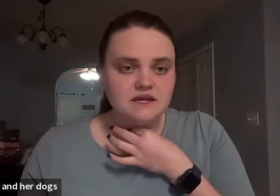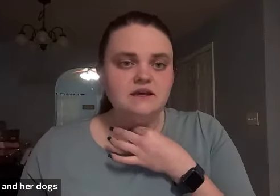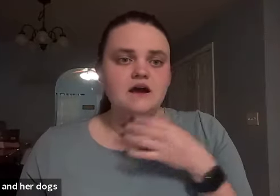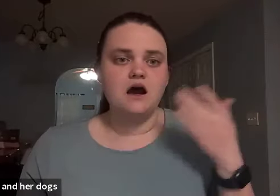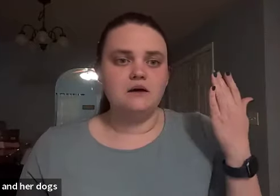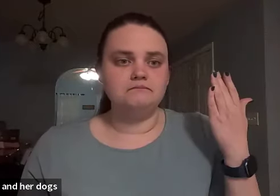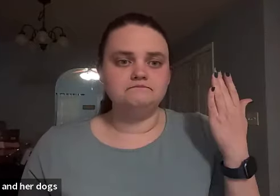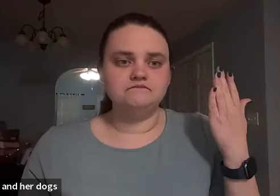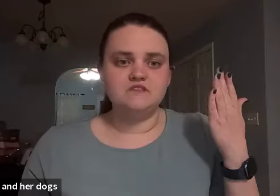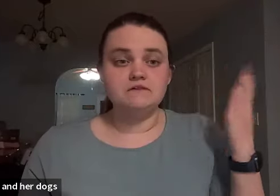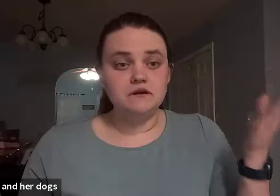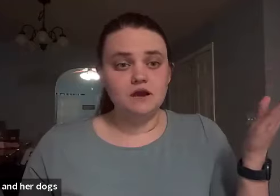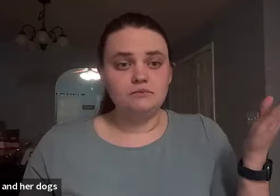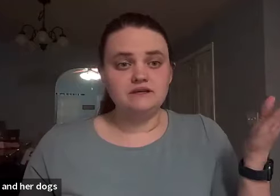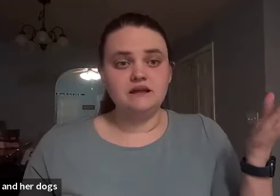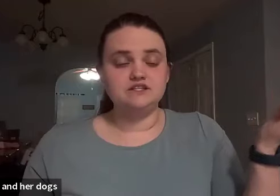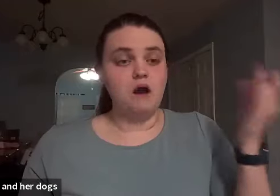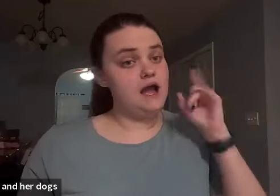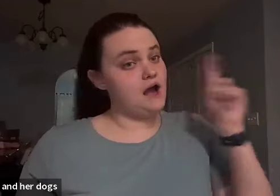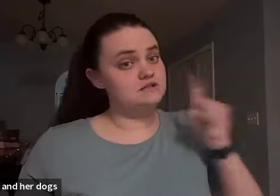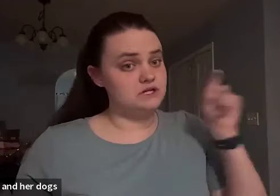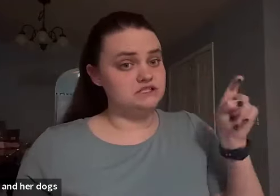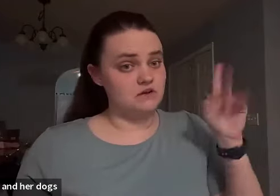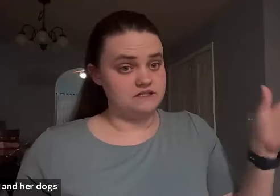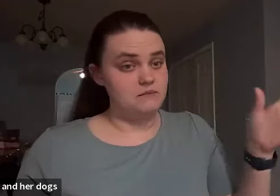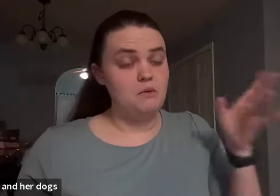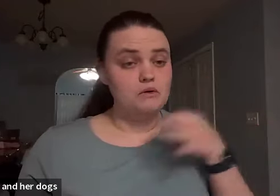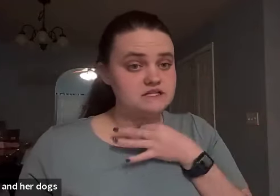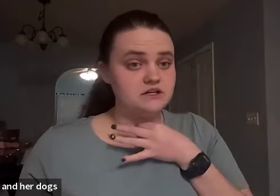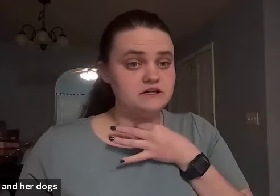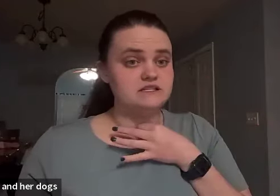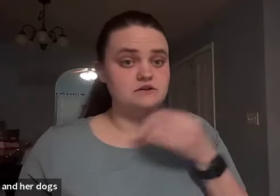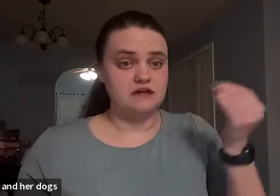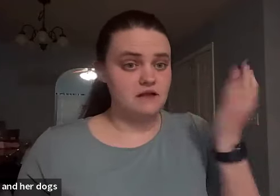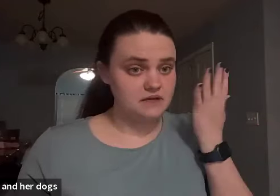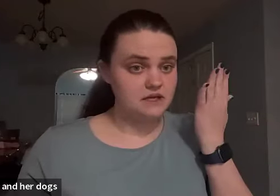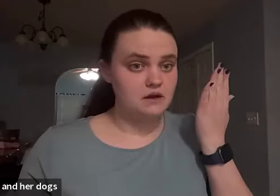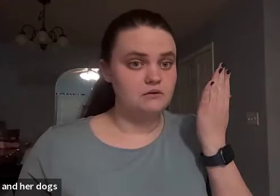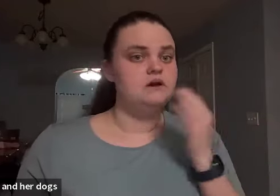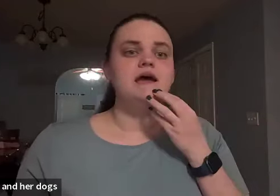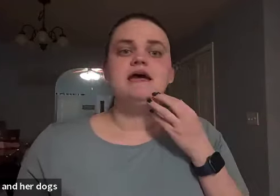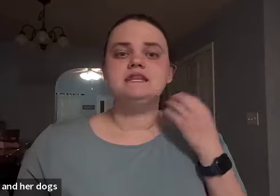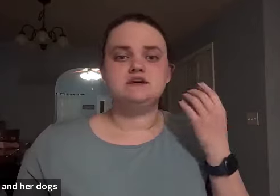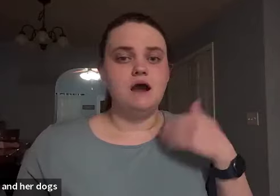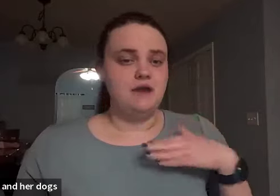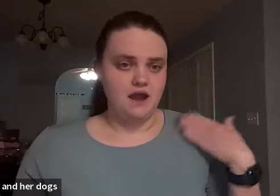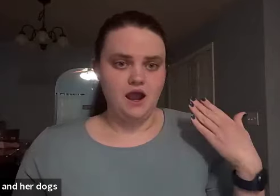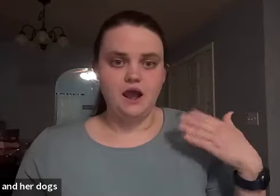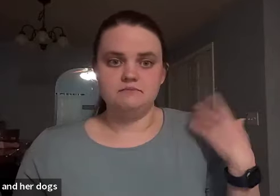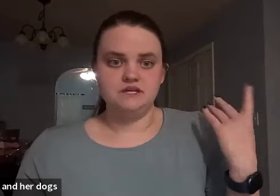something. They're very open. And so I ask questions all the time. I'm always curious. And so they let me know. And so I'm